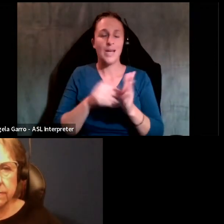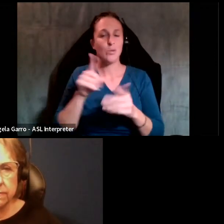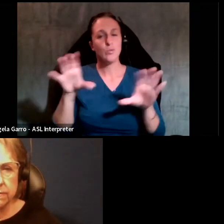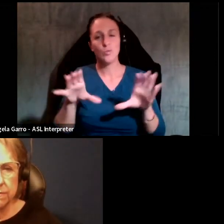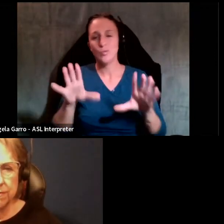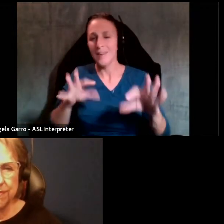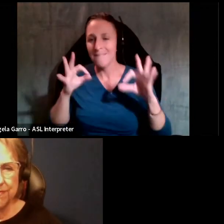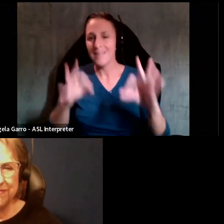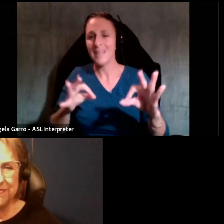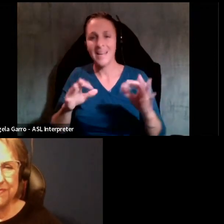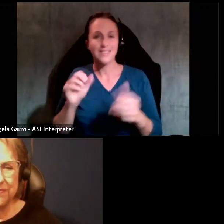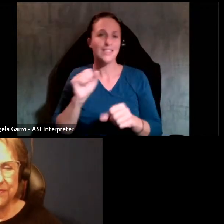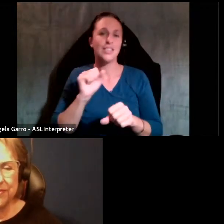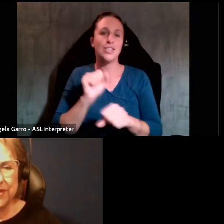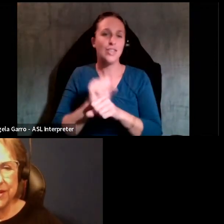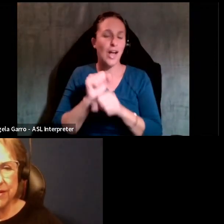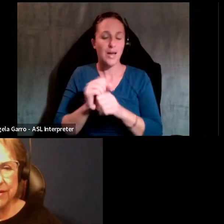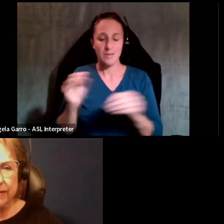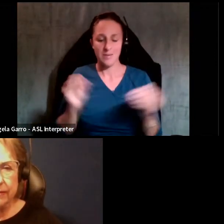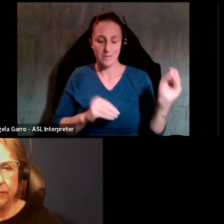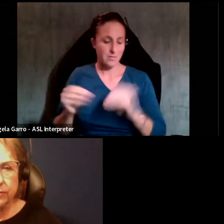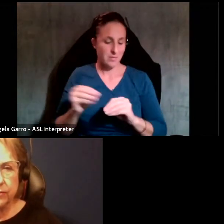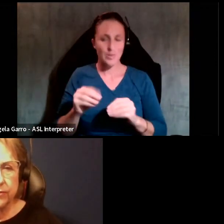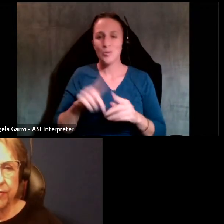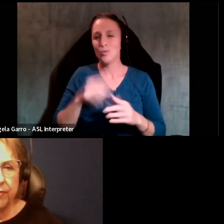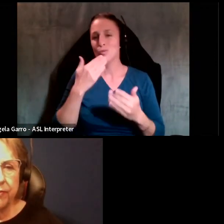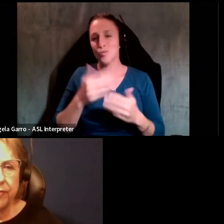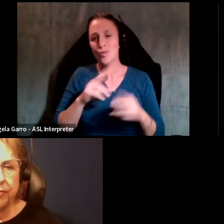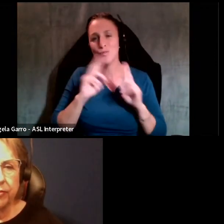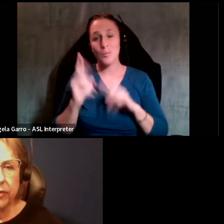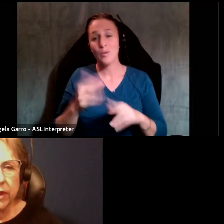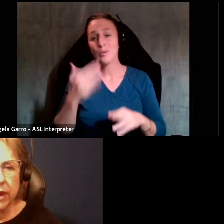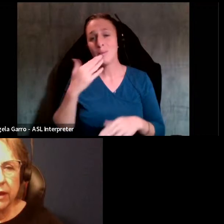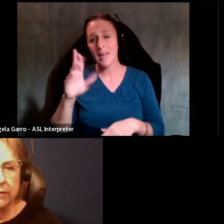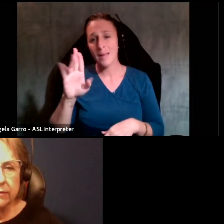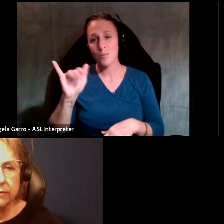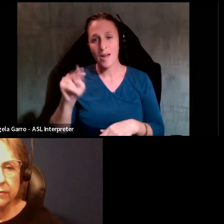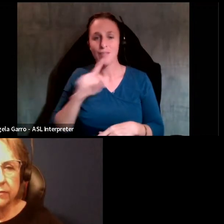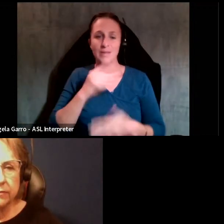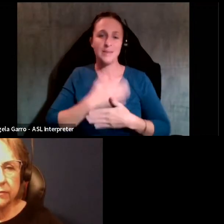job culminating this into a good report. So thanks, Brian. I really appreciate it.